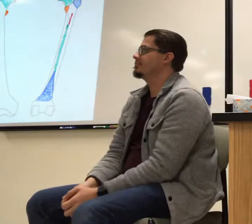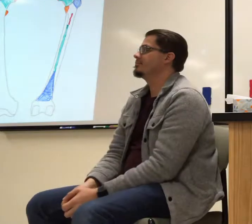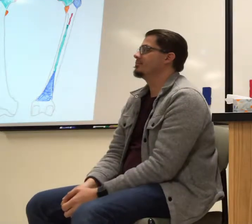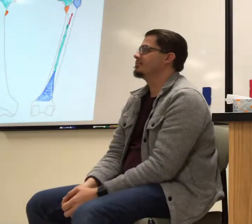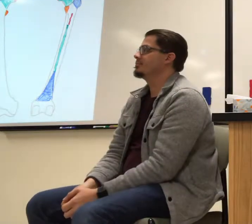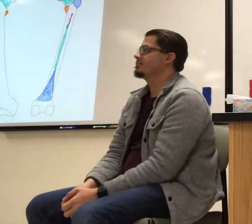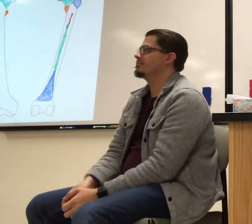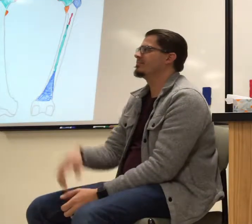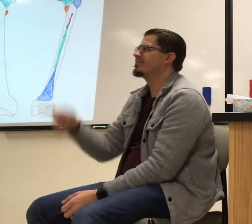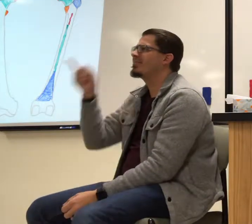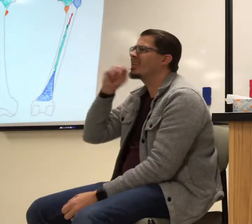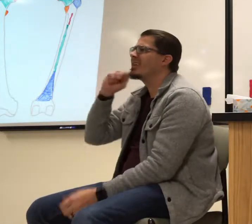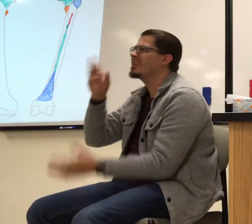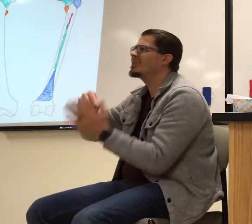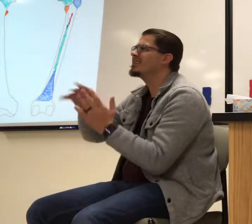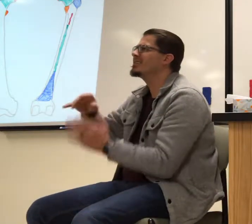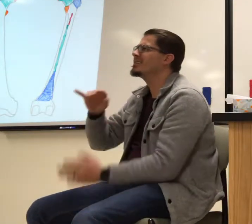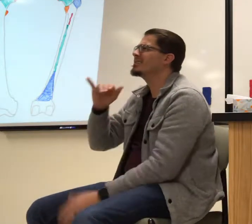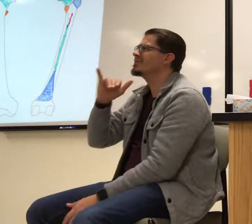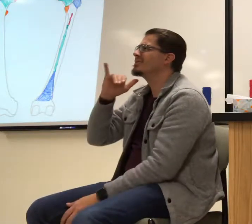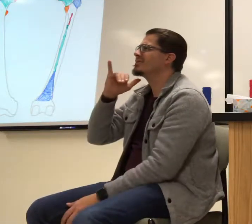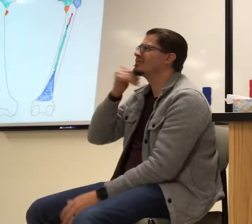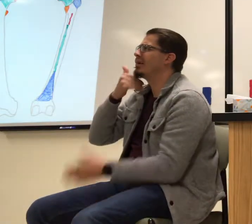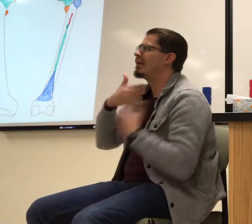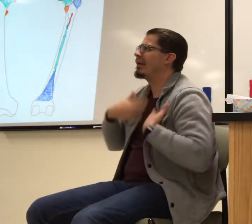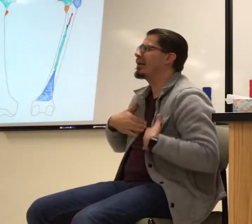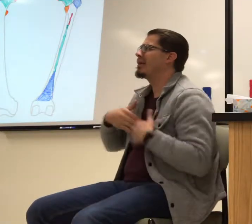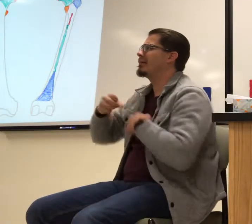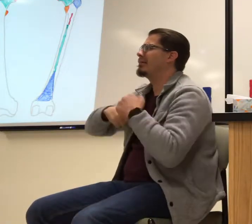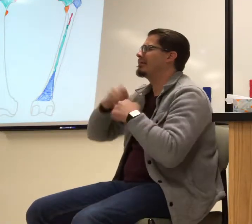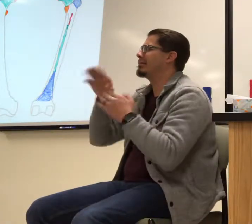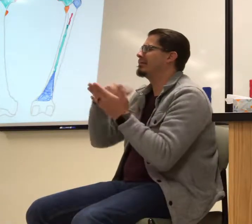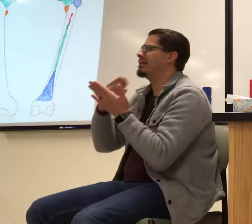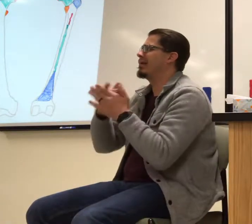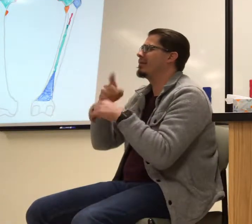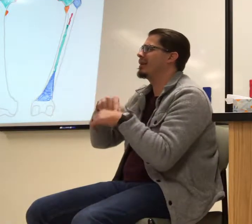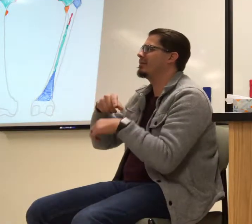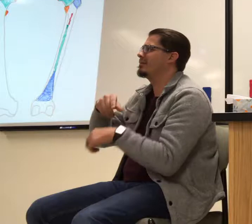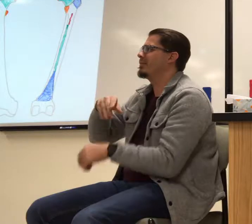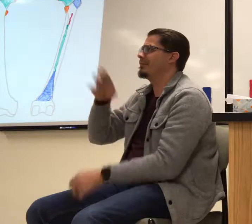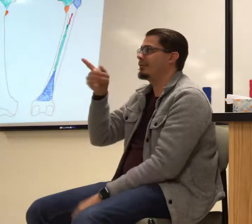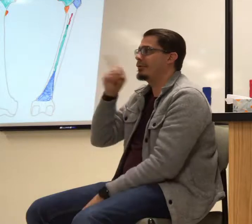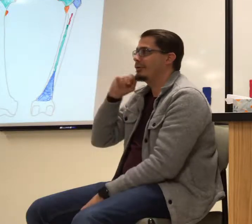I hear students mispronounce anatomy structures all the time, but I've never heard anyone say knee.